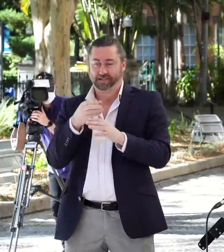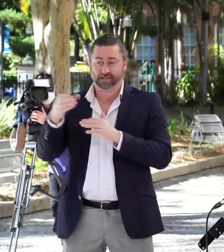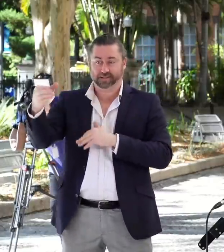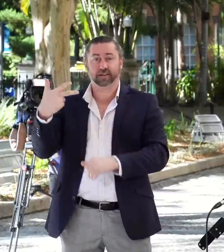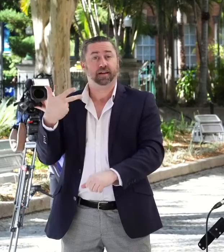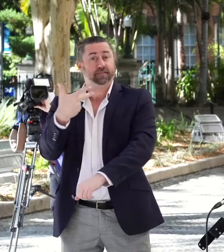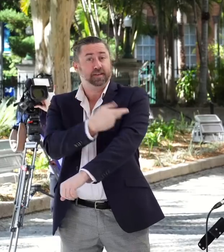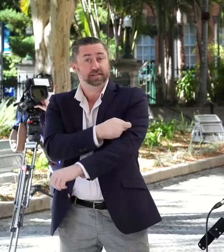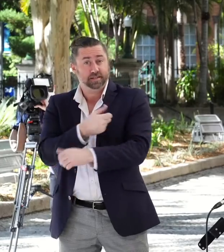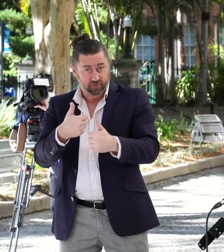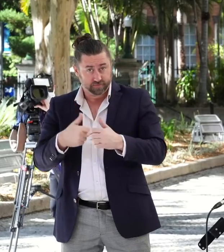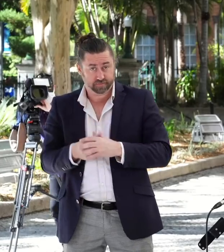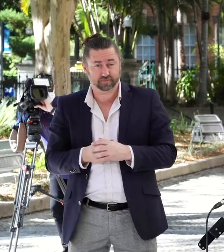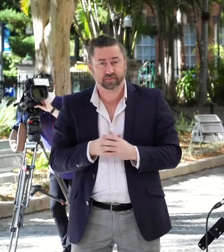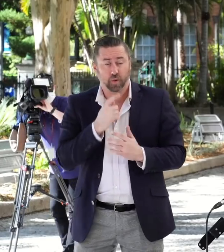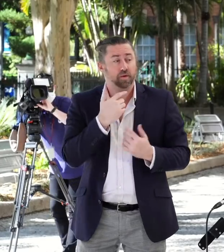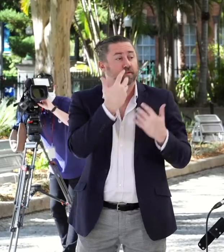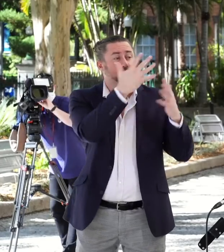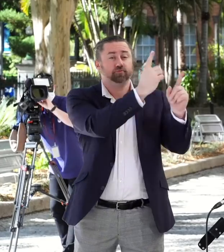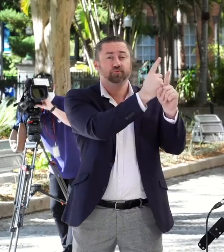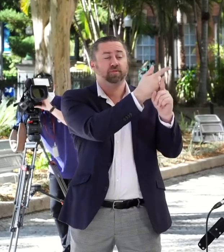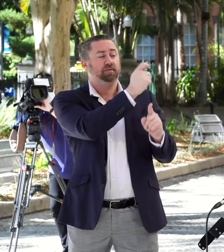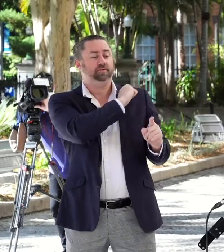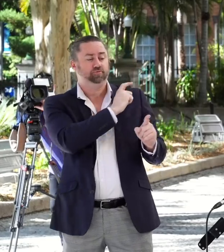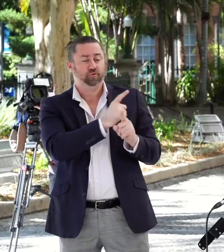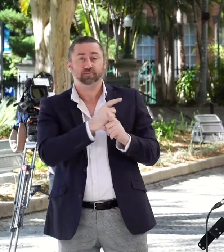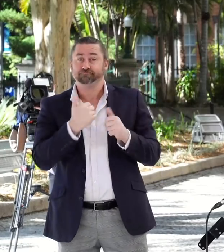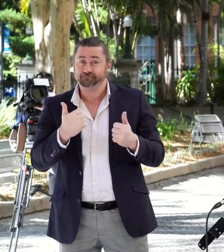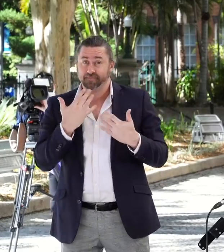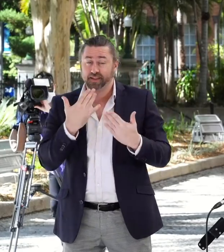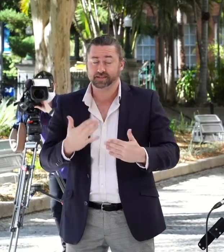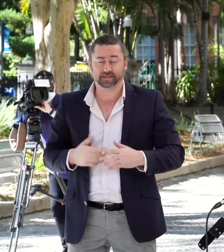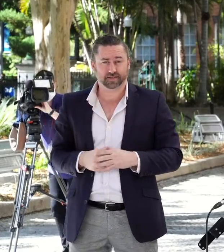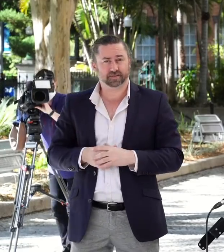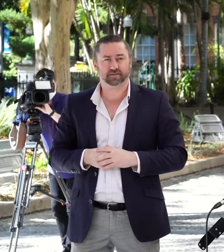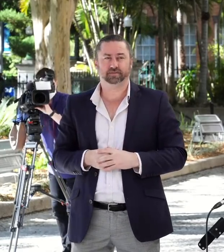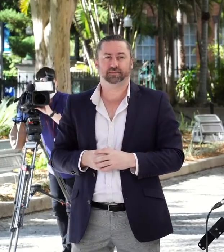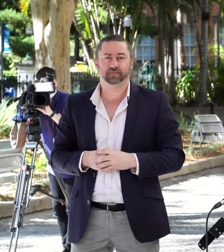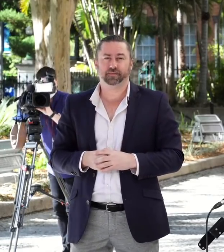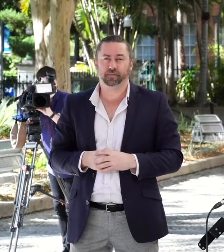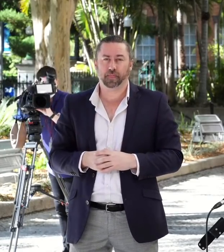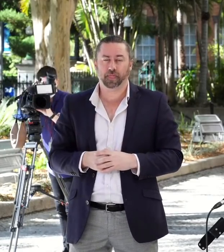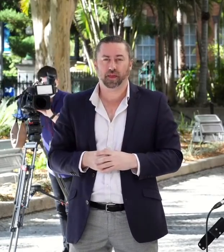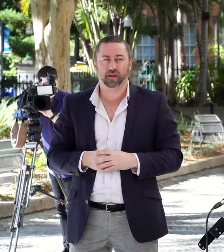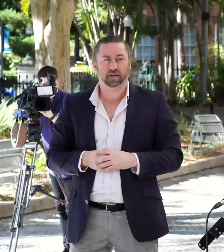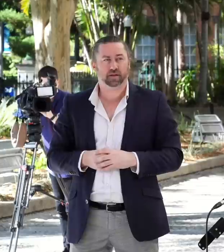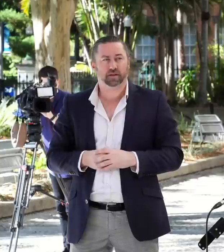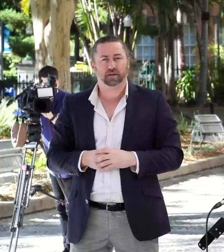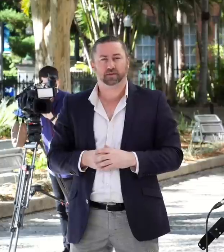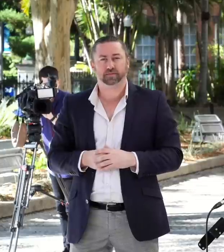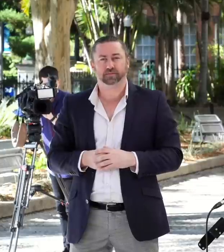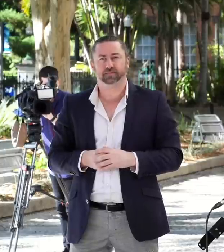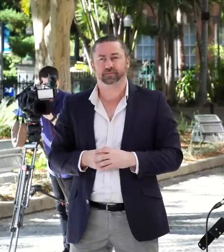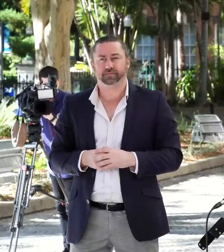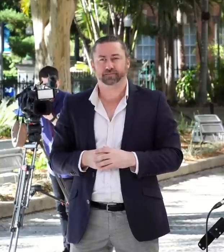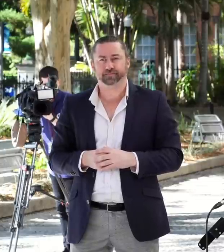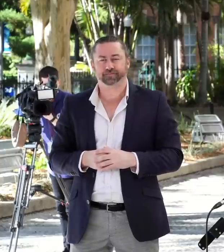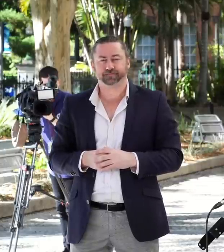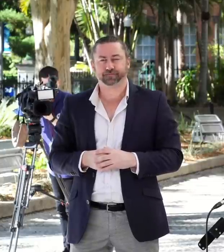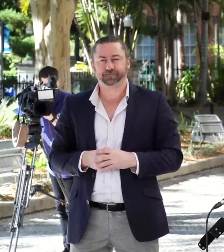Young and then the Deputy Commissioner for an update. Thank you, Minister.